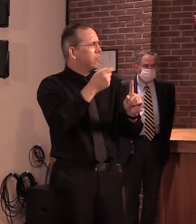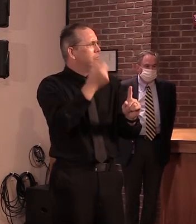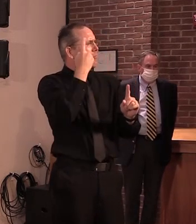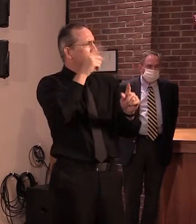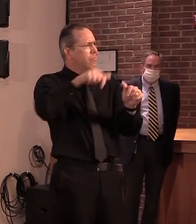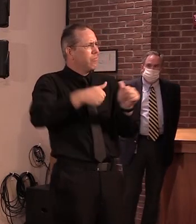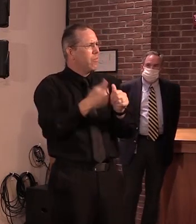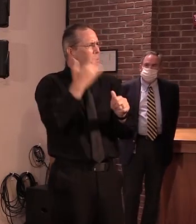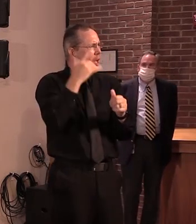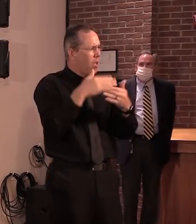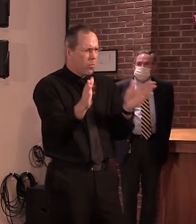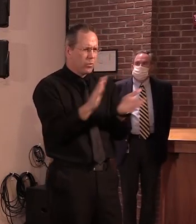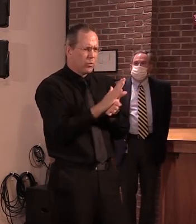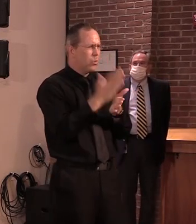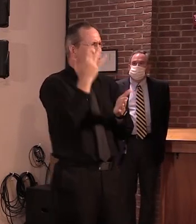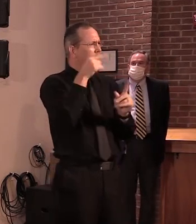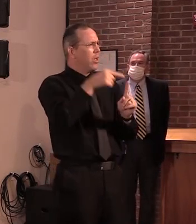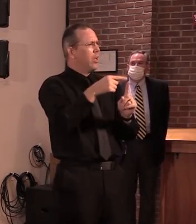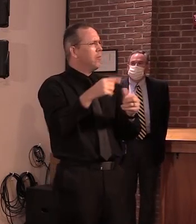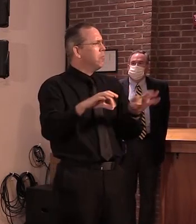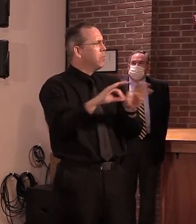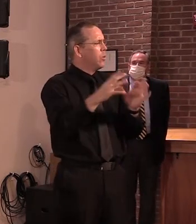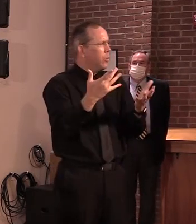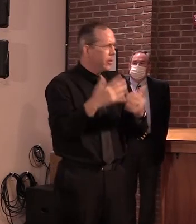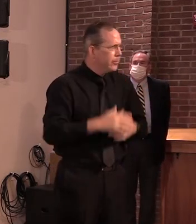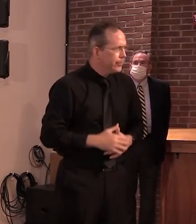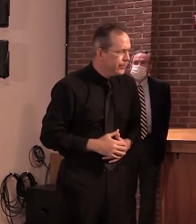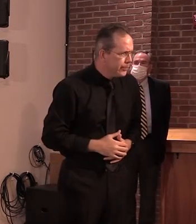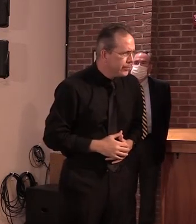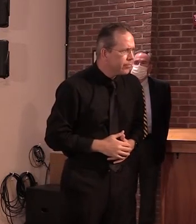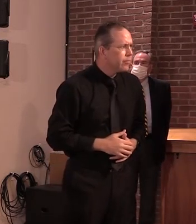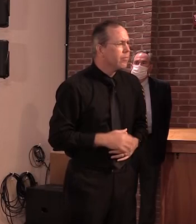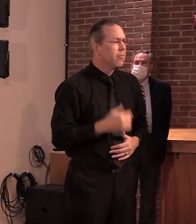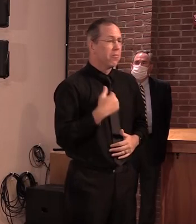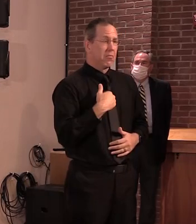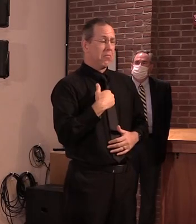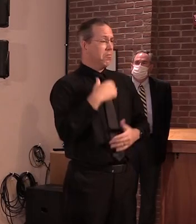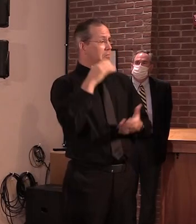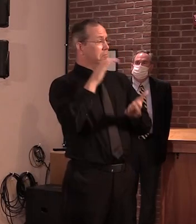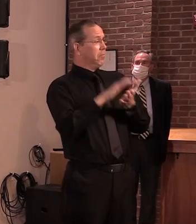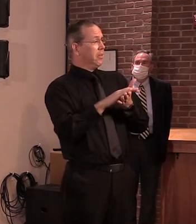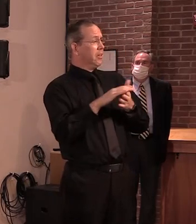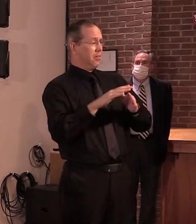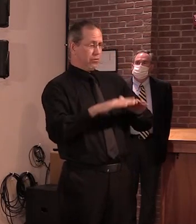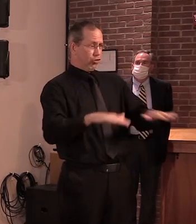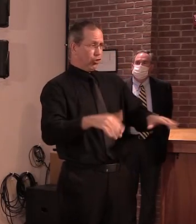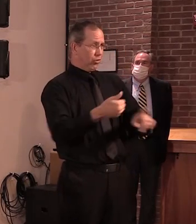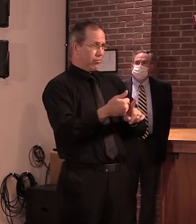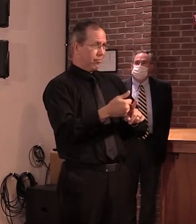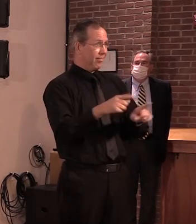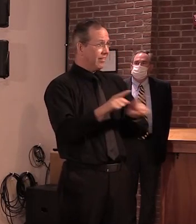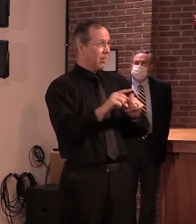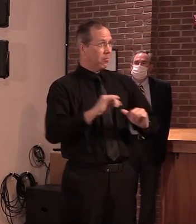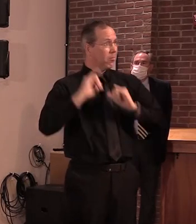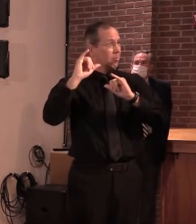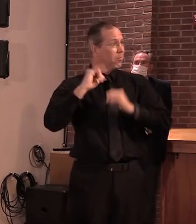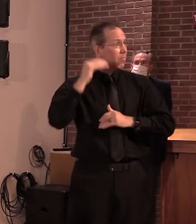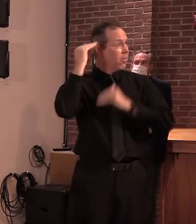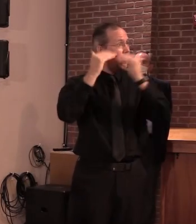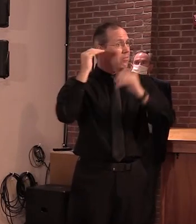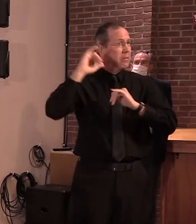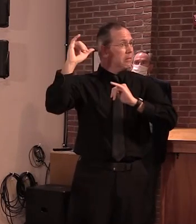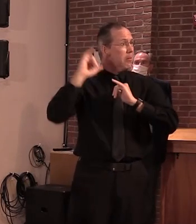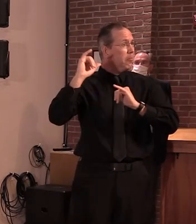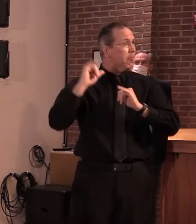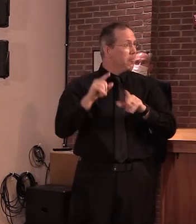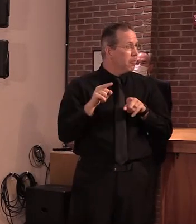enduring motto in my profession is that children are not just little adults. When we learn pediatric medicine, it's tempting